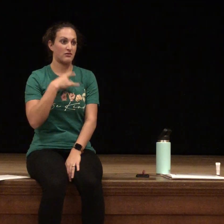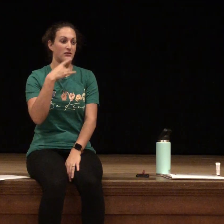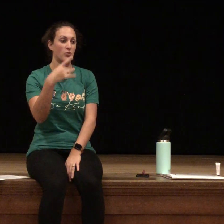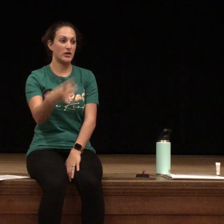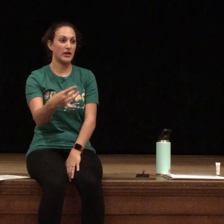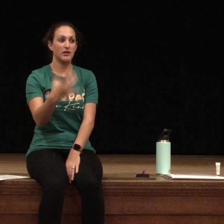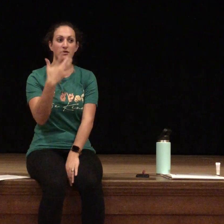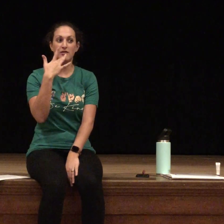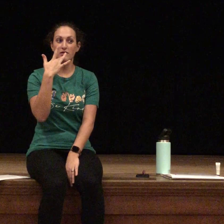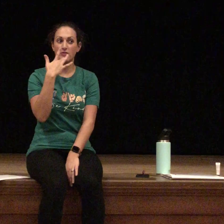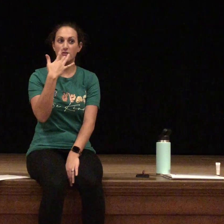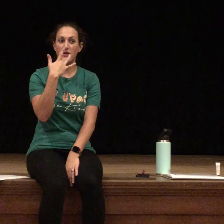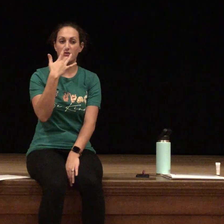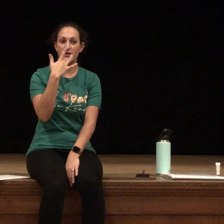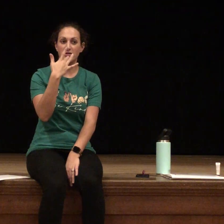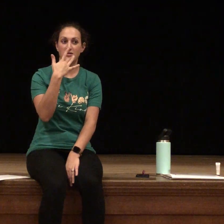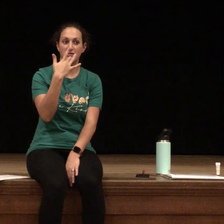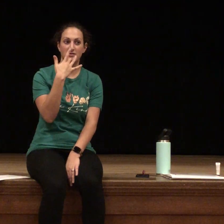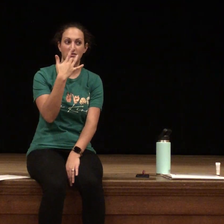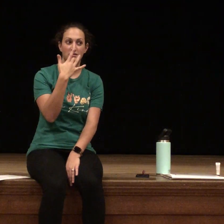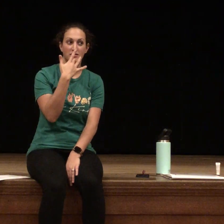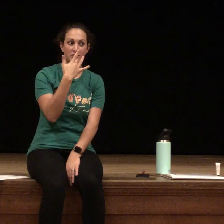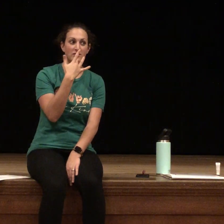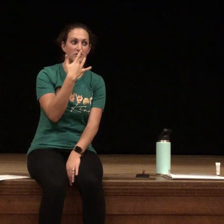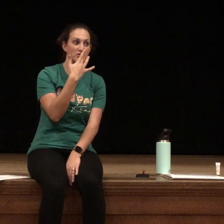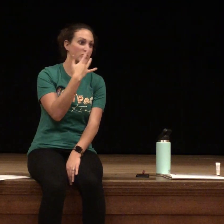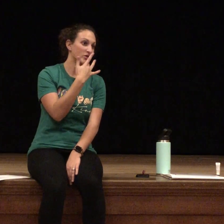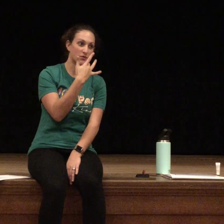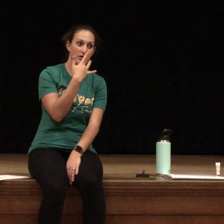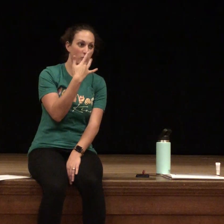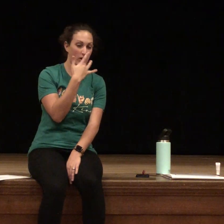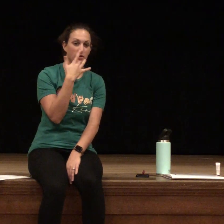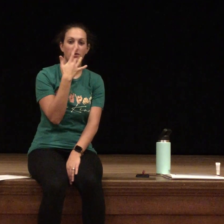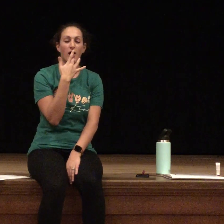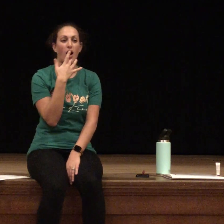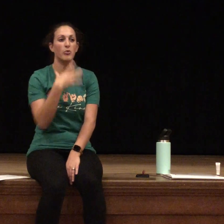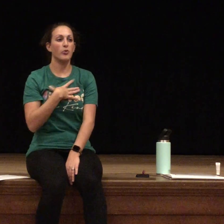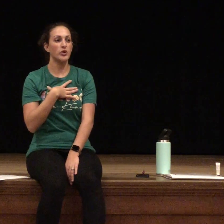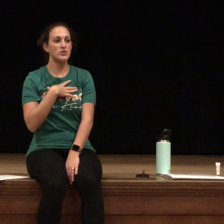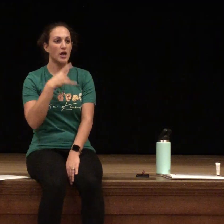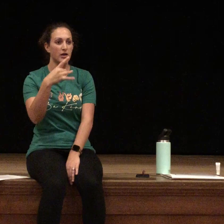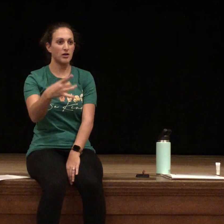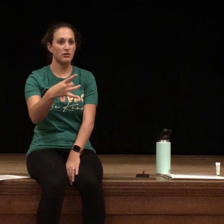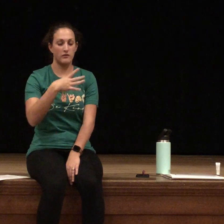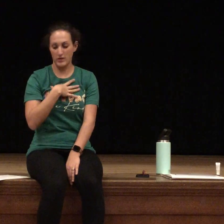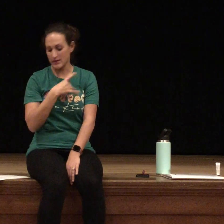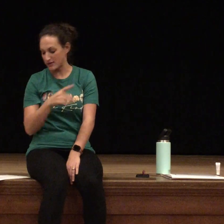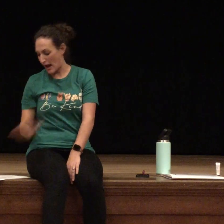and we did favorite. So you can do either one, but we'll use like for this sense. I have